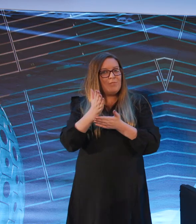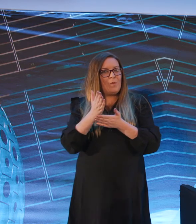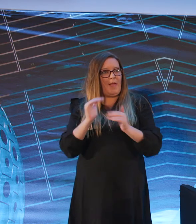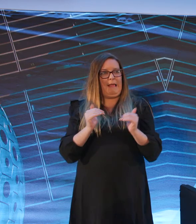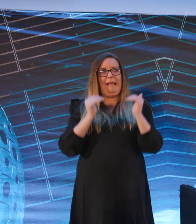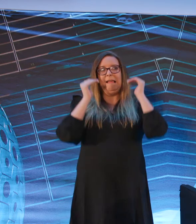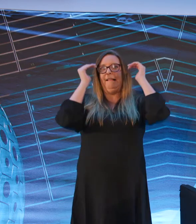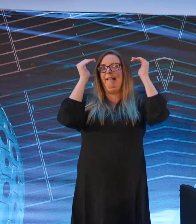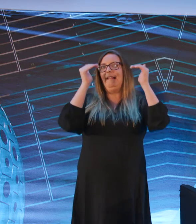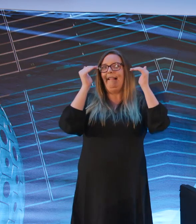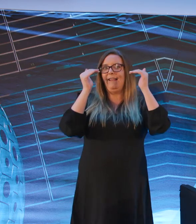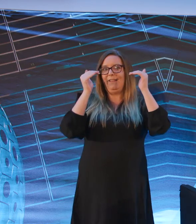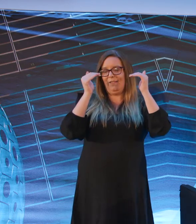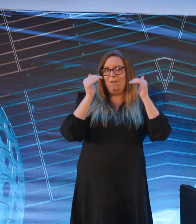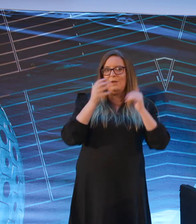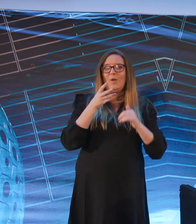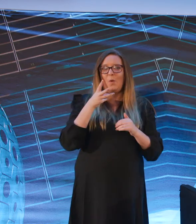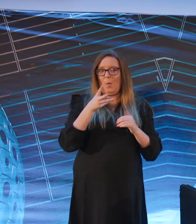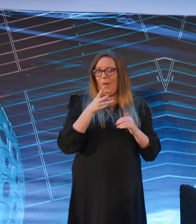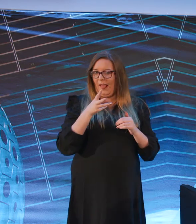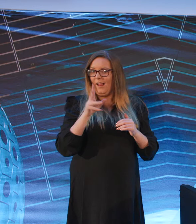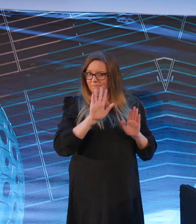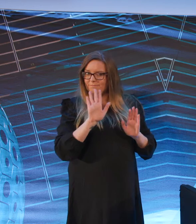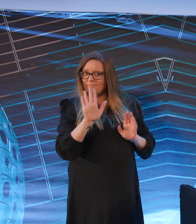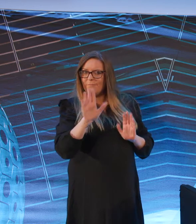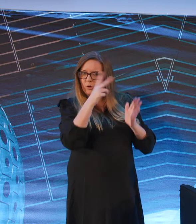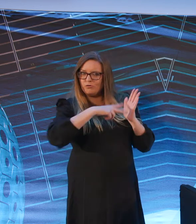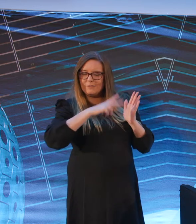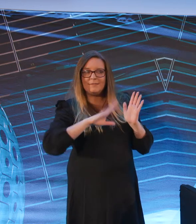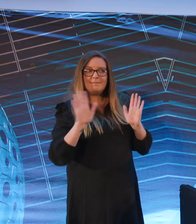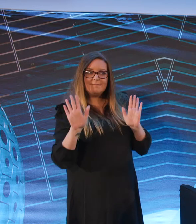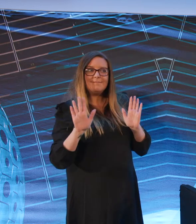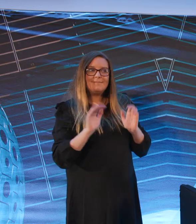level, but you are still required to read it afterwards.